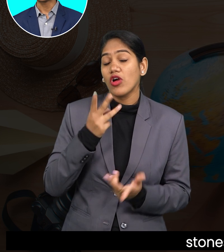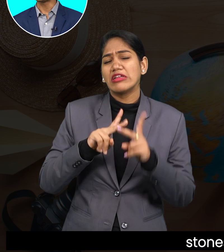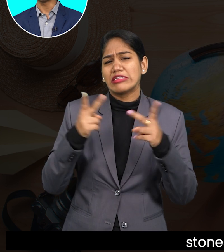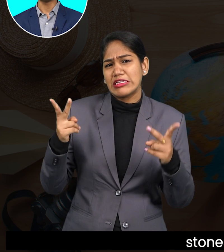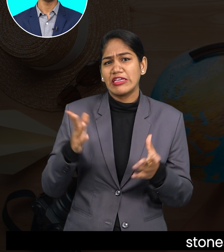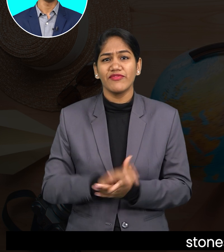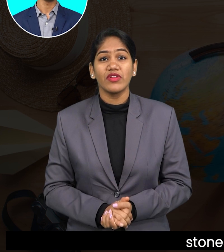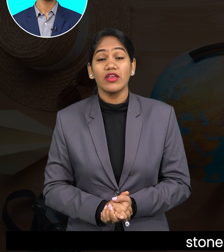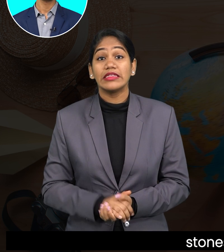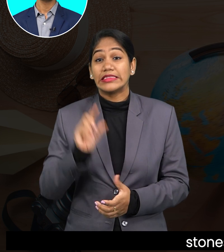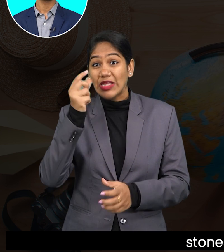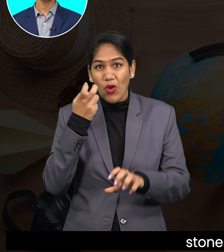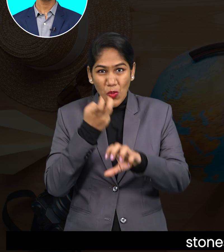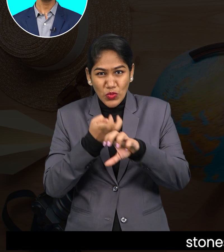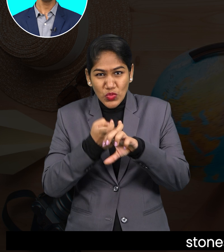stones, and many others.